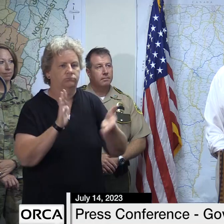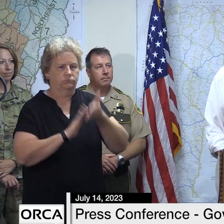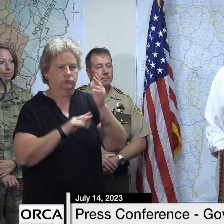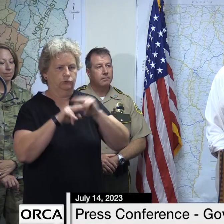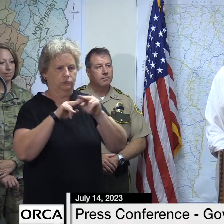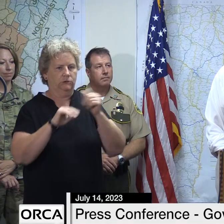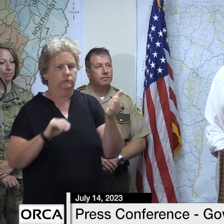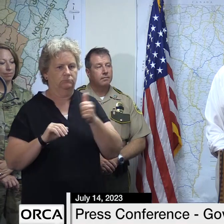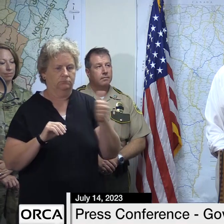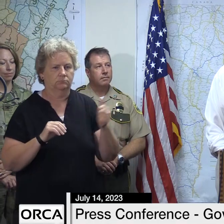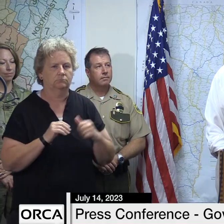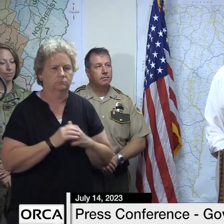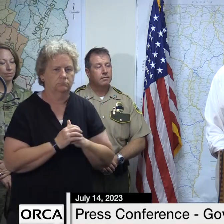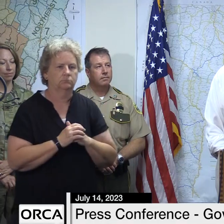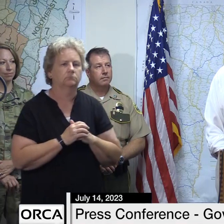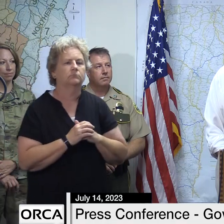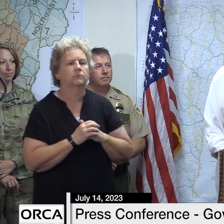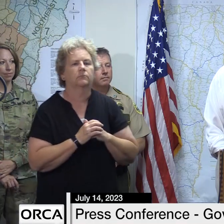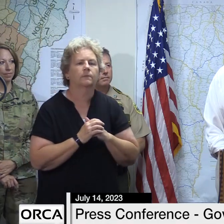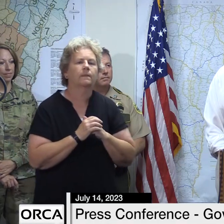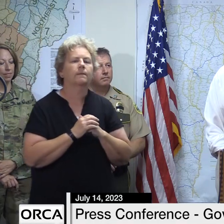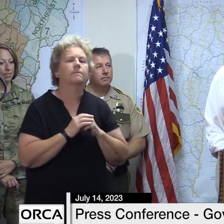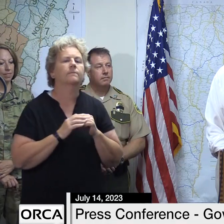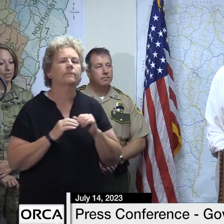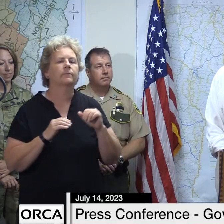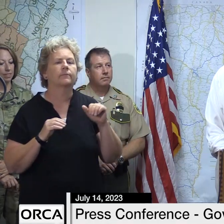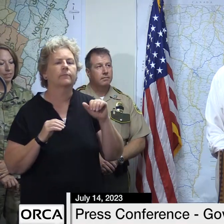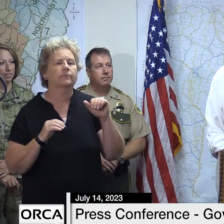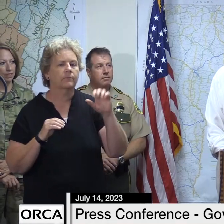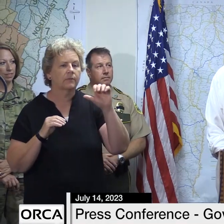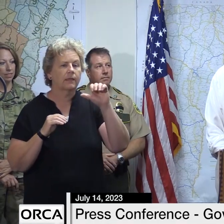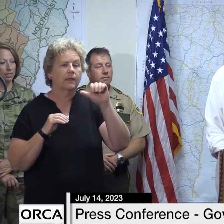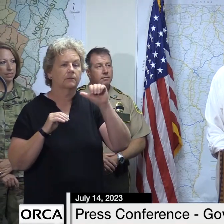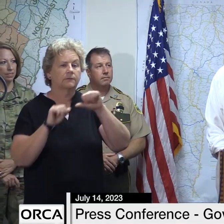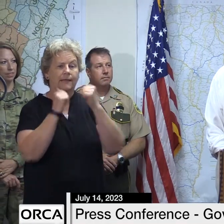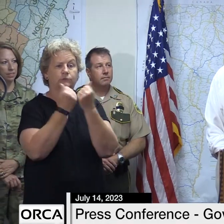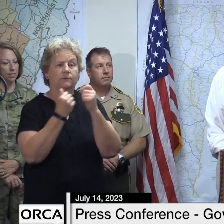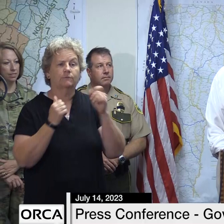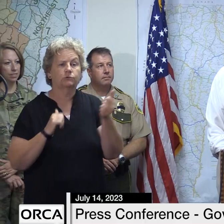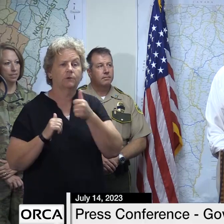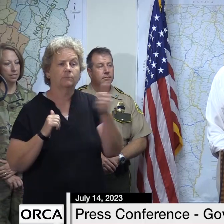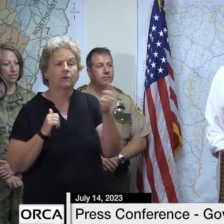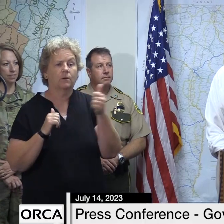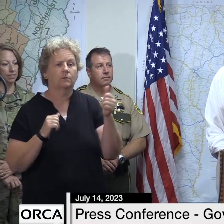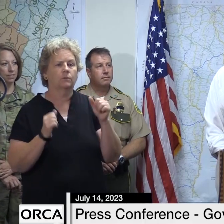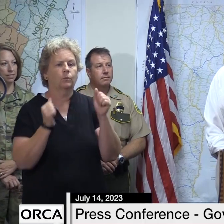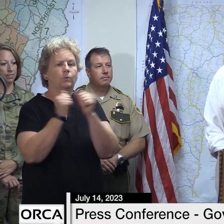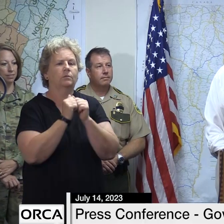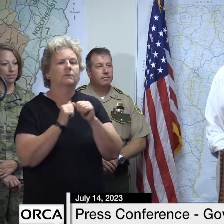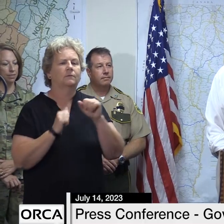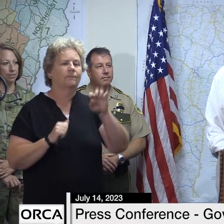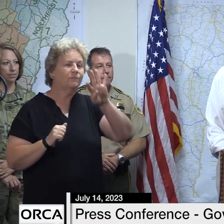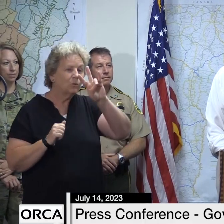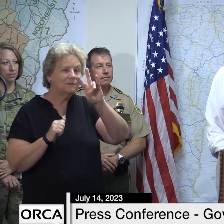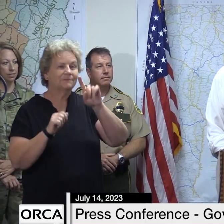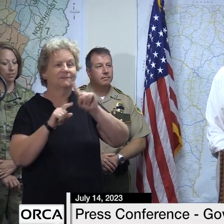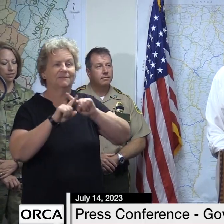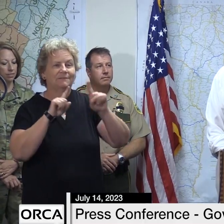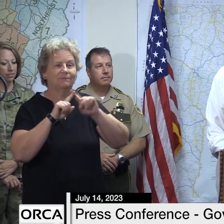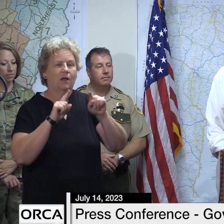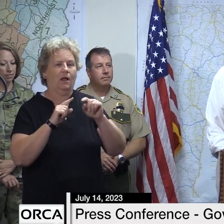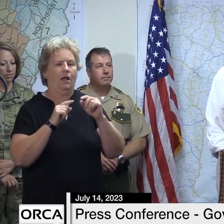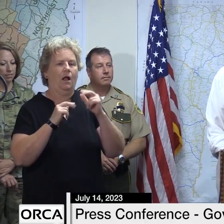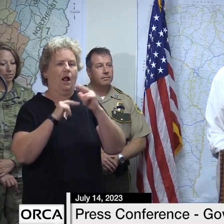Currently across the state, AOT is working with 47 private contractors on our state